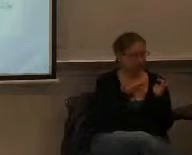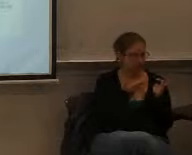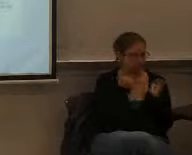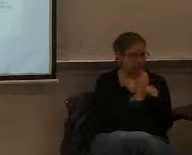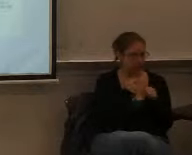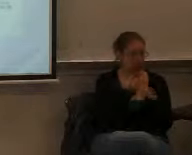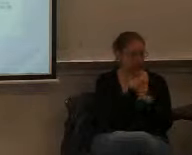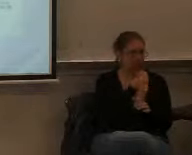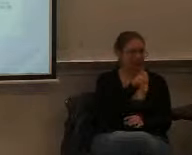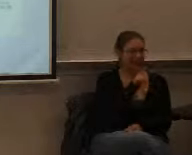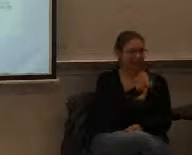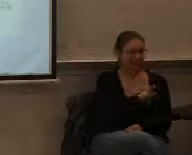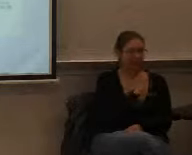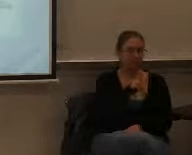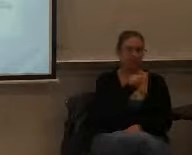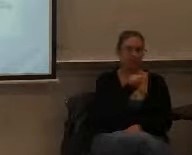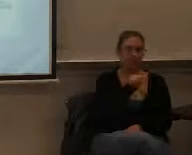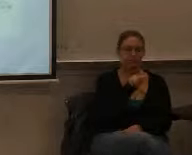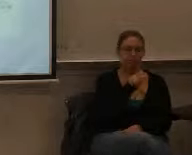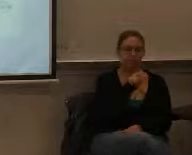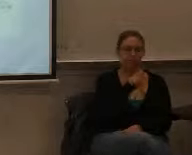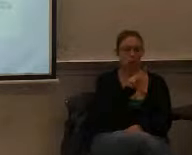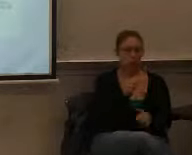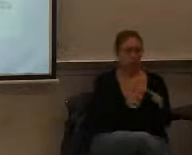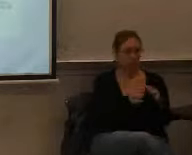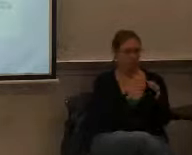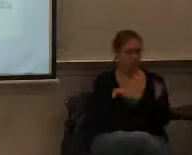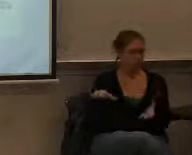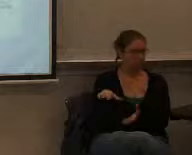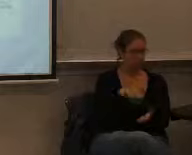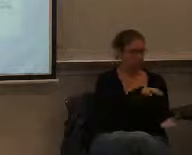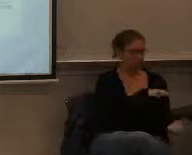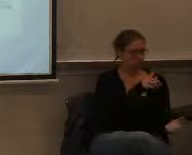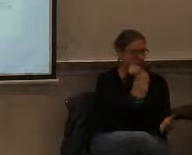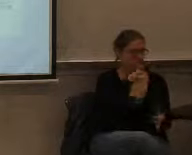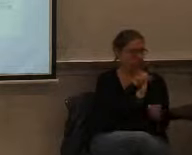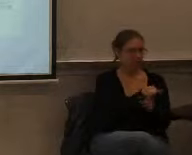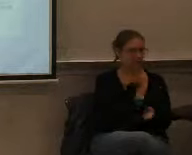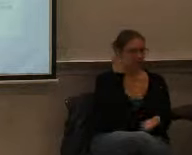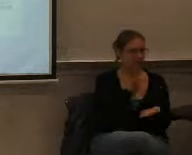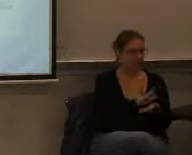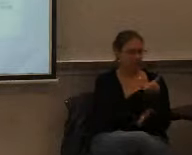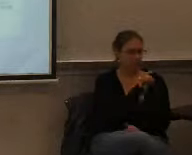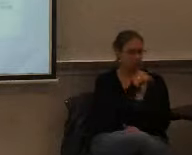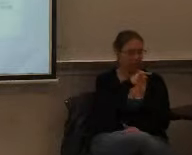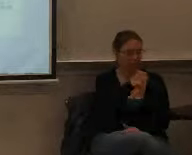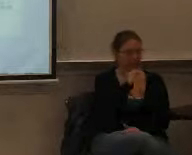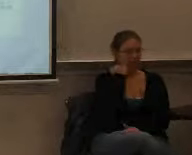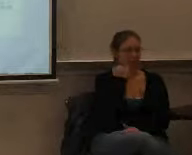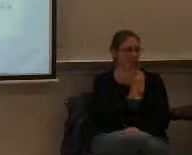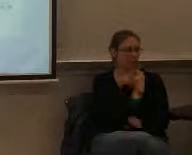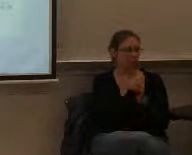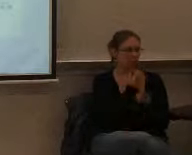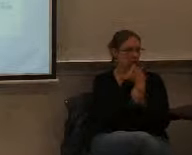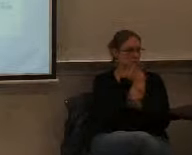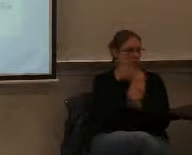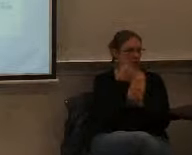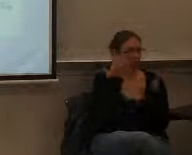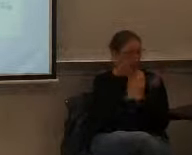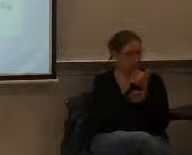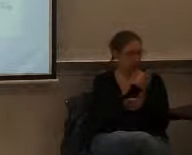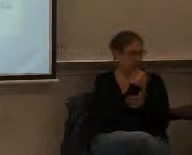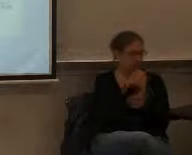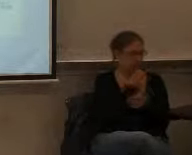use a clear Van Dorn bottle because you catch less zooplankton if you use a colored Van Dorn bottle or a